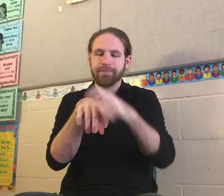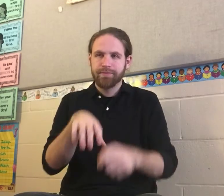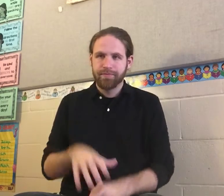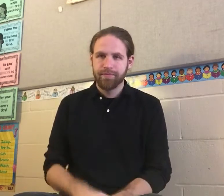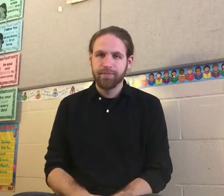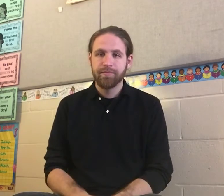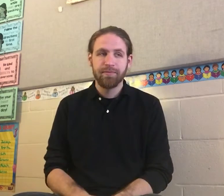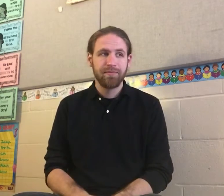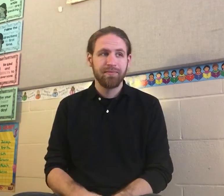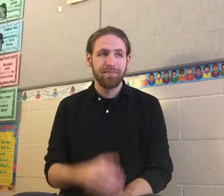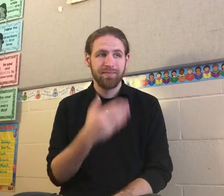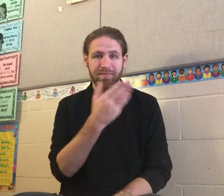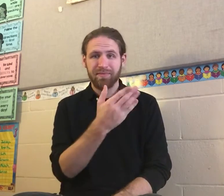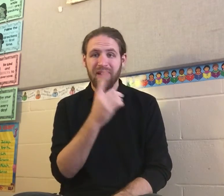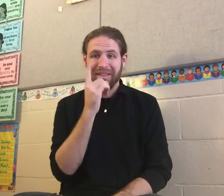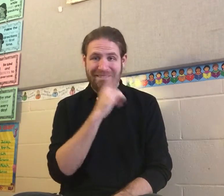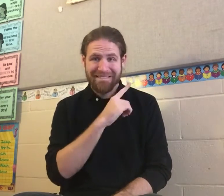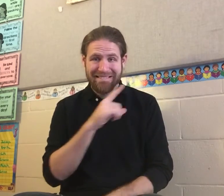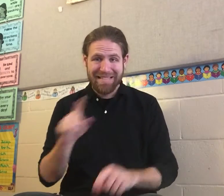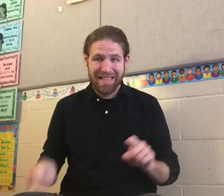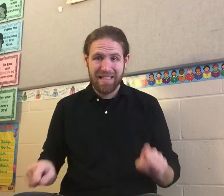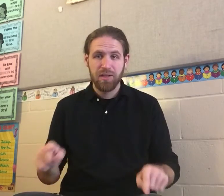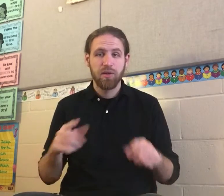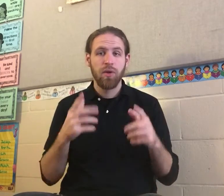These false legs are called prolegs.